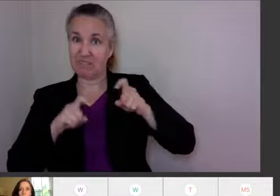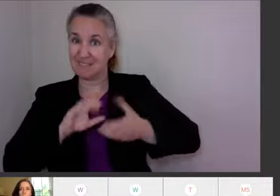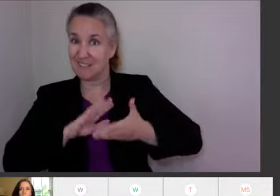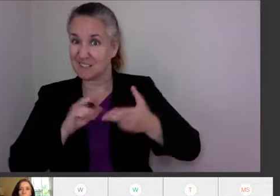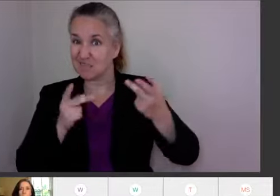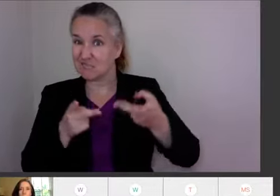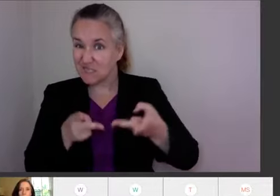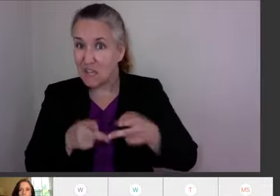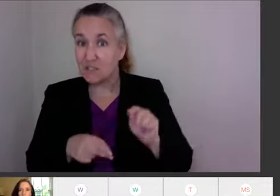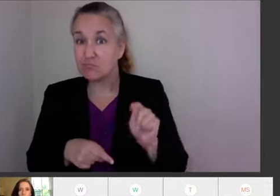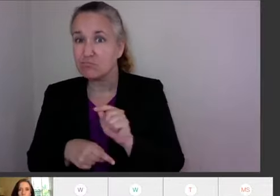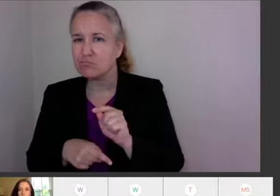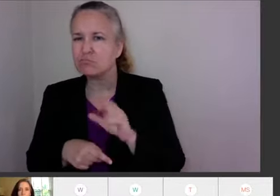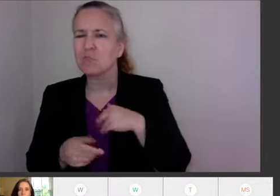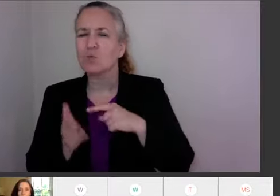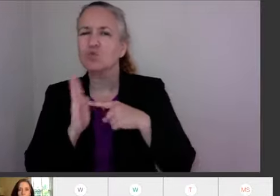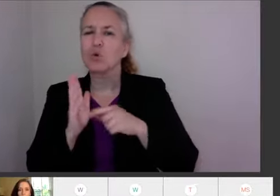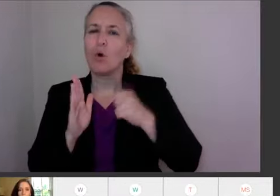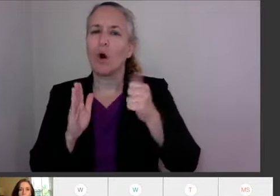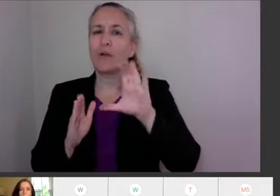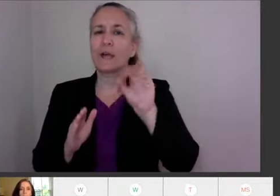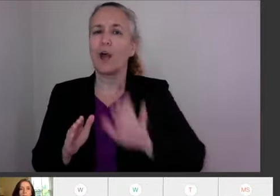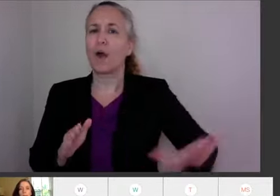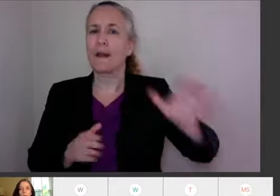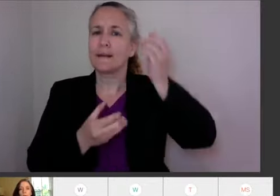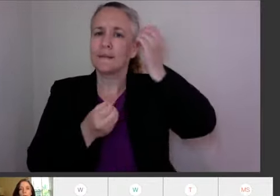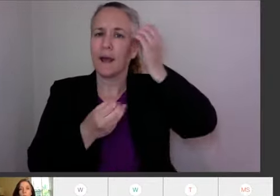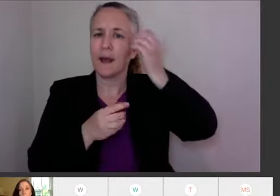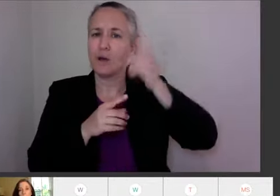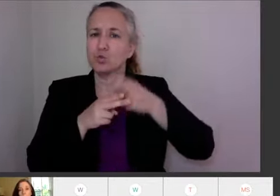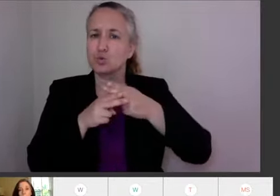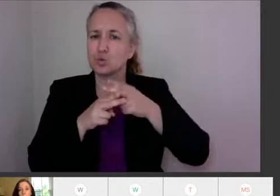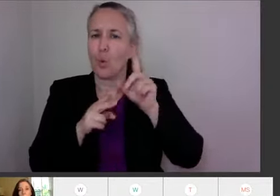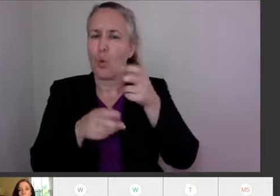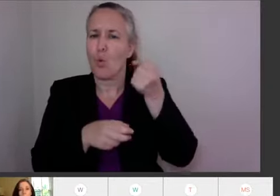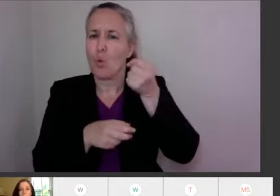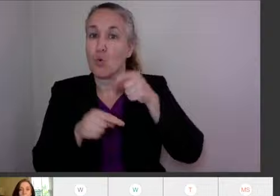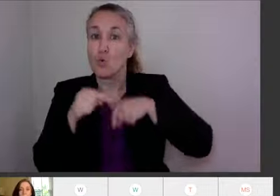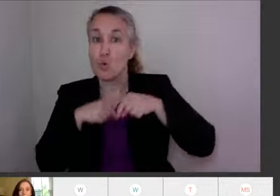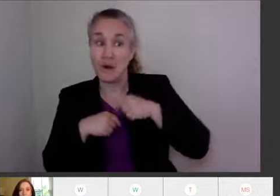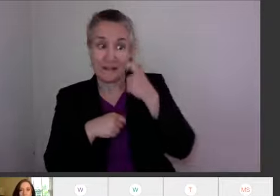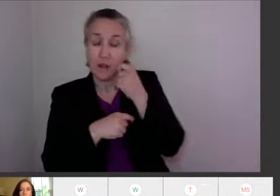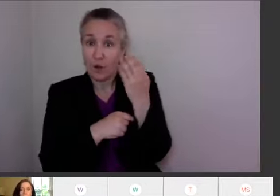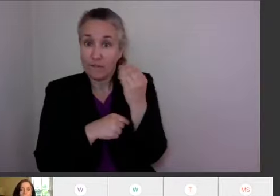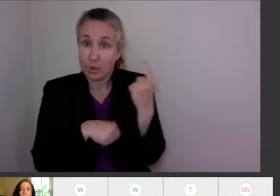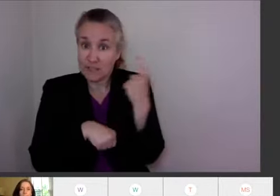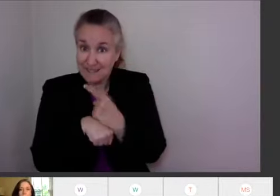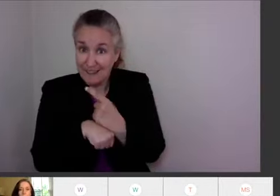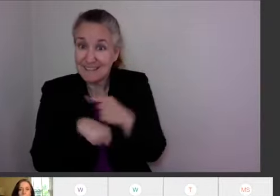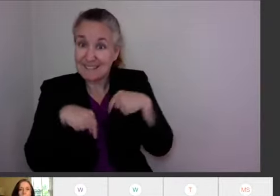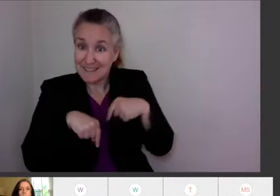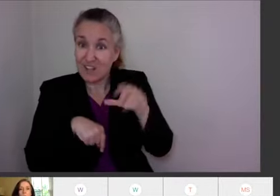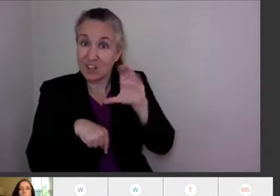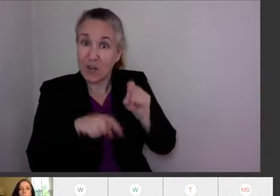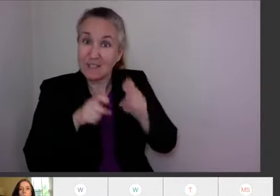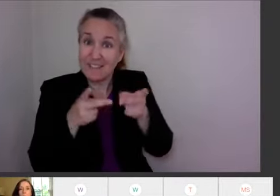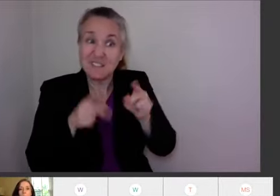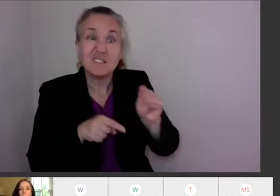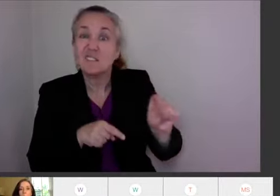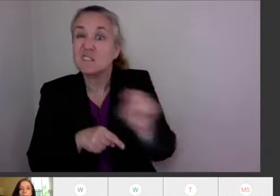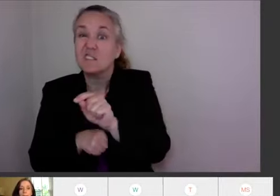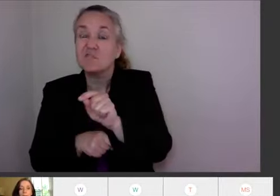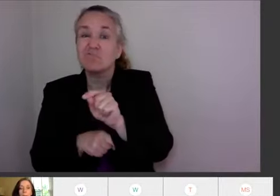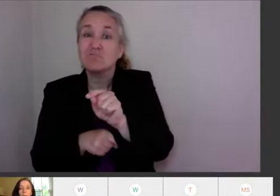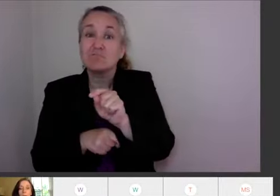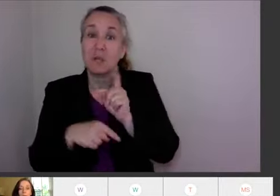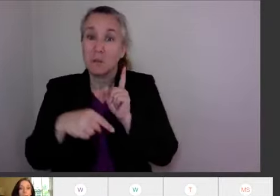you some broader countywide data shortly. But for the last 14 days at our county testing sites, we're running